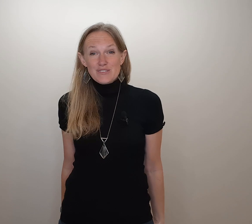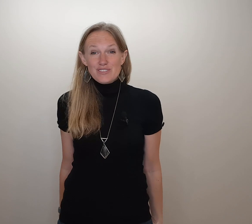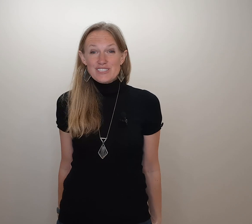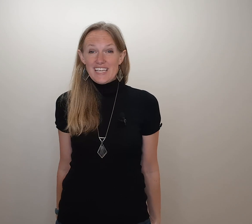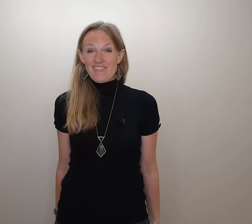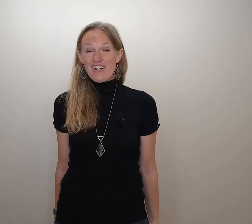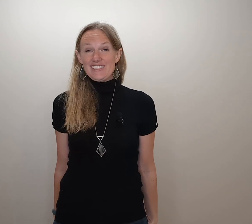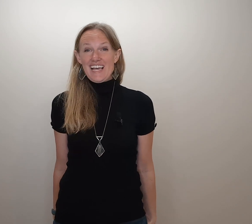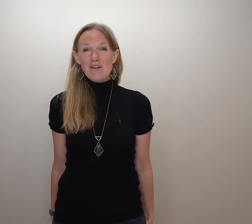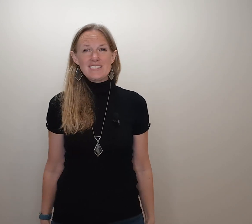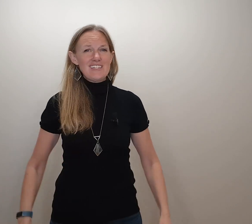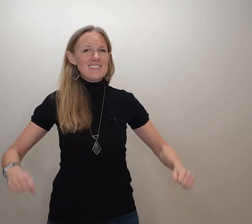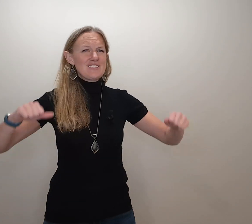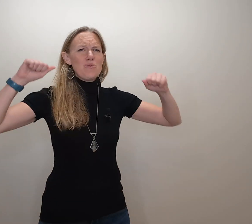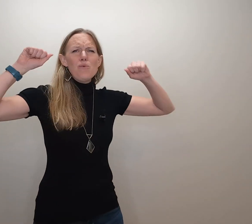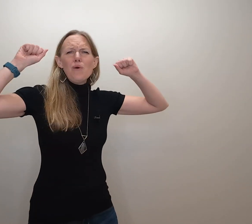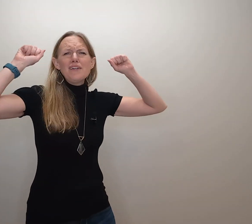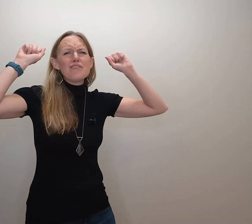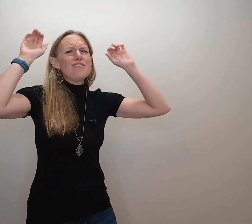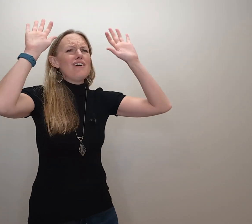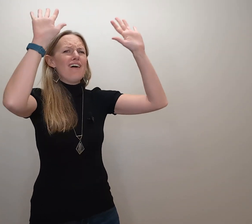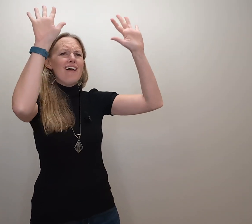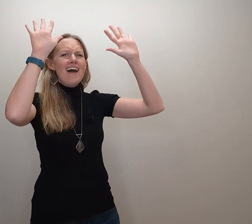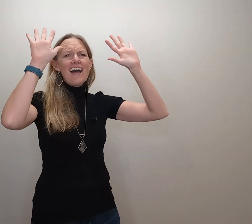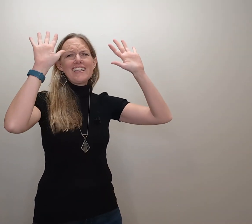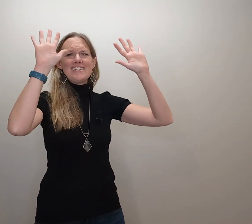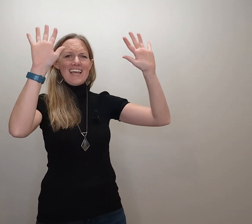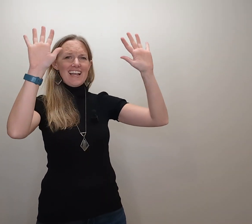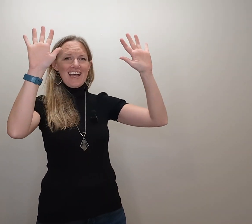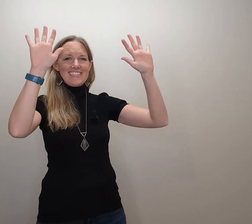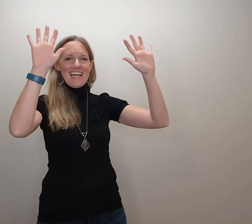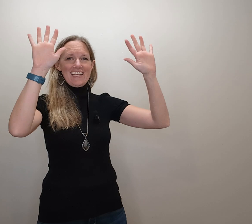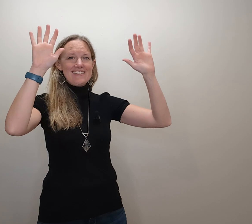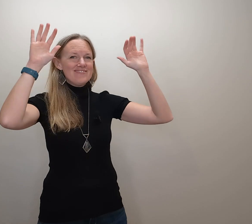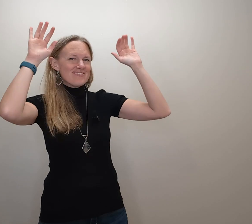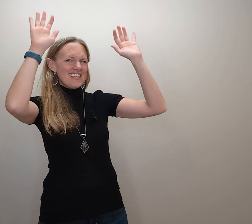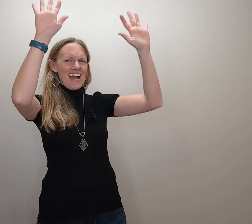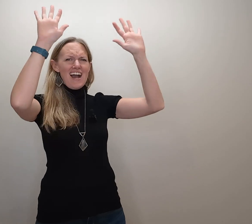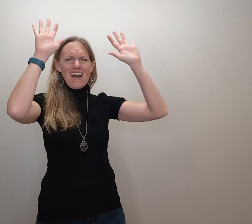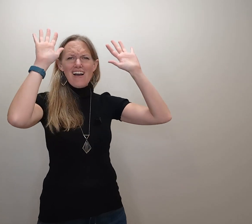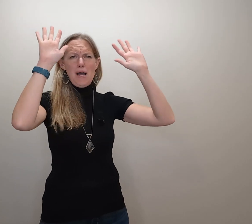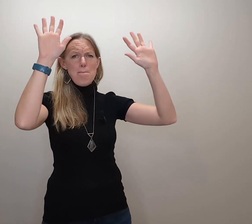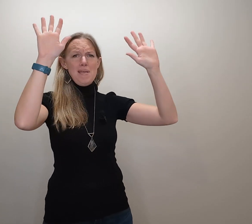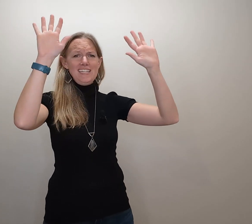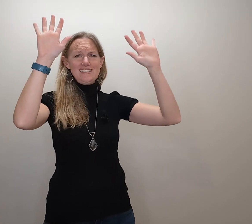merciful Savior is how it starts. So wonderful. High 10, high 10. Ah,